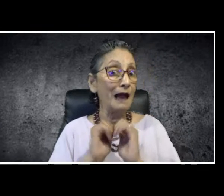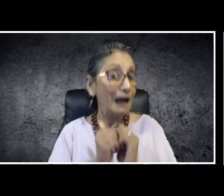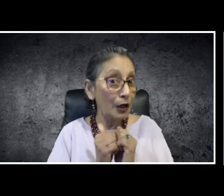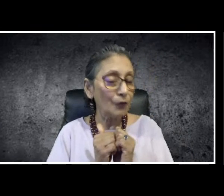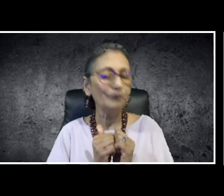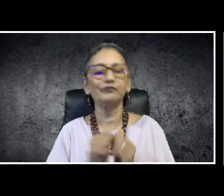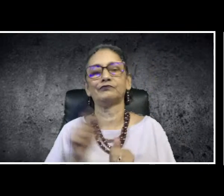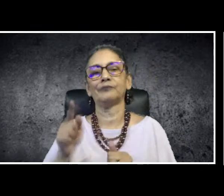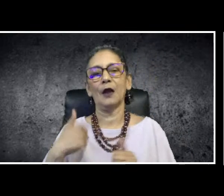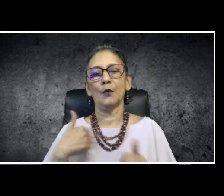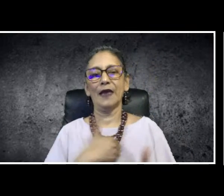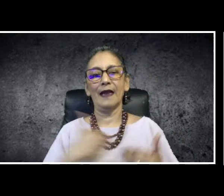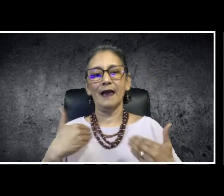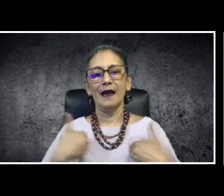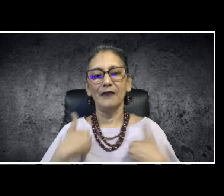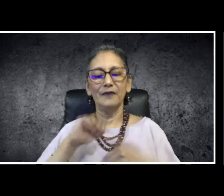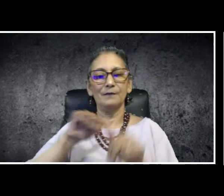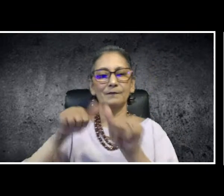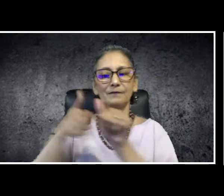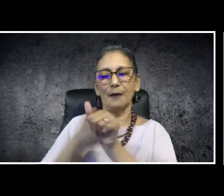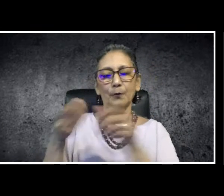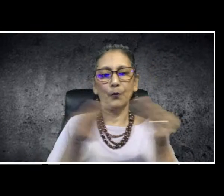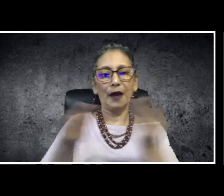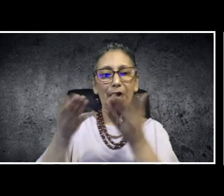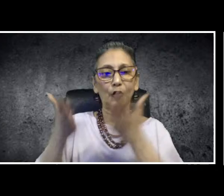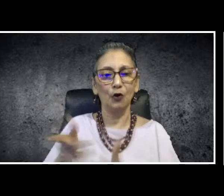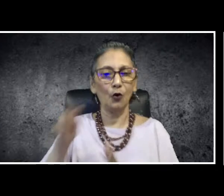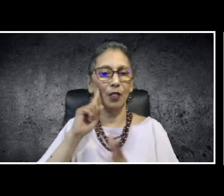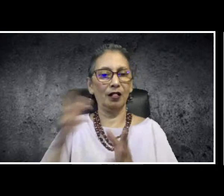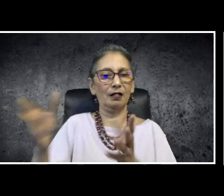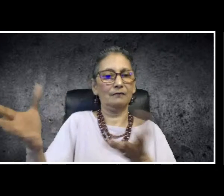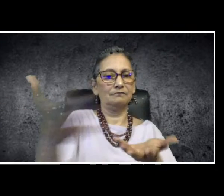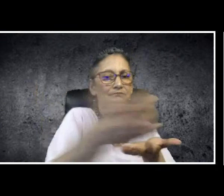to ask questions, which Julie will then answer.